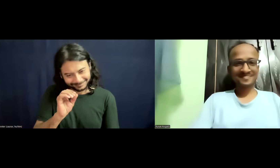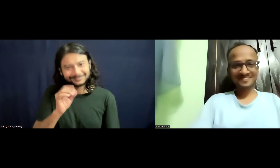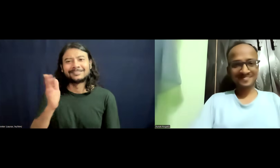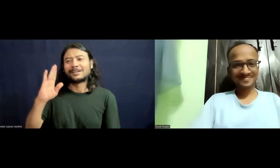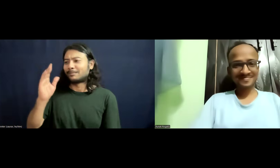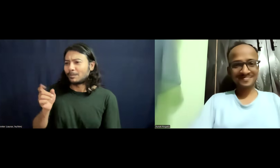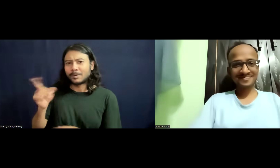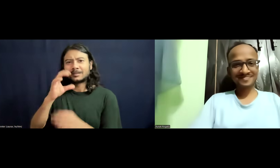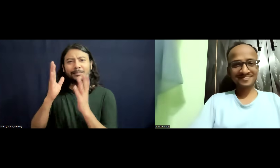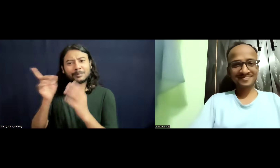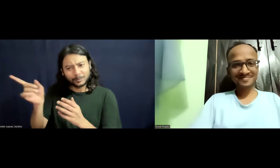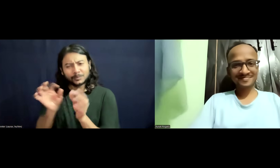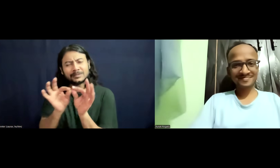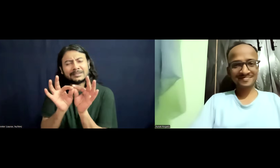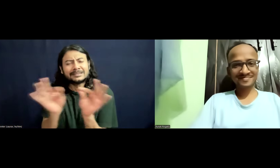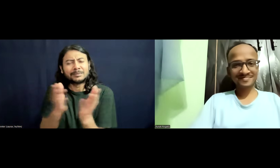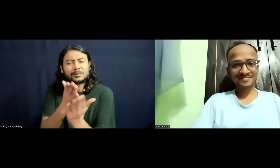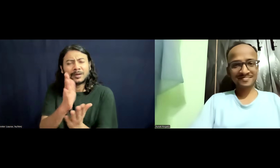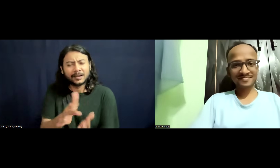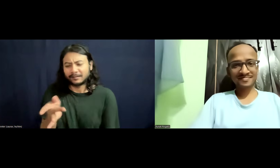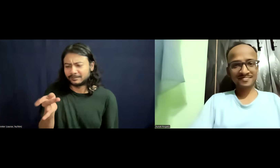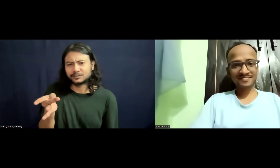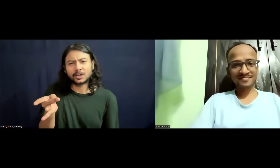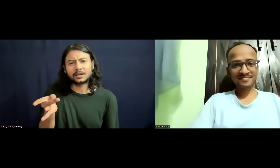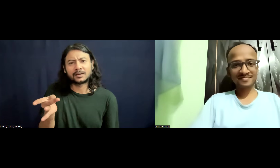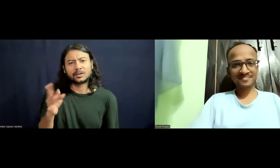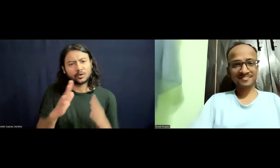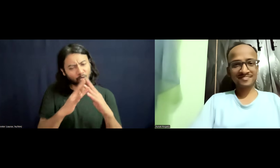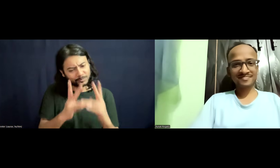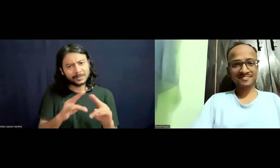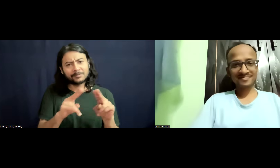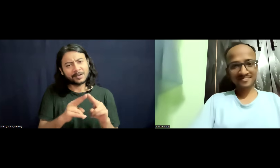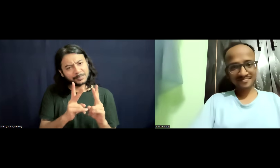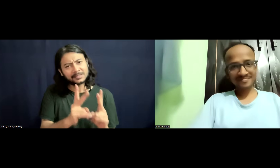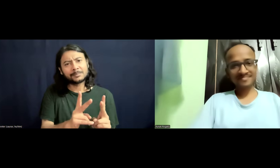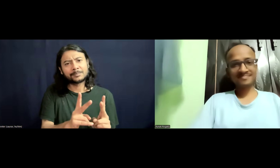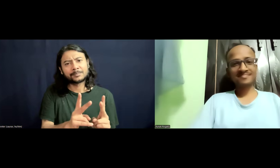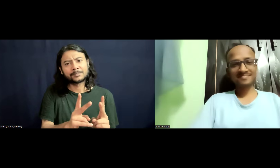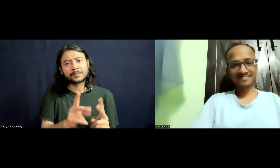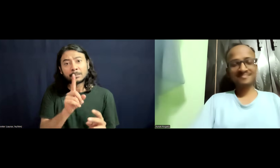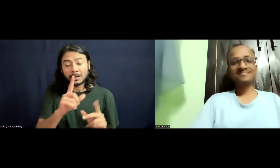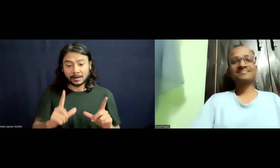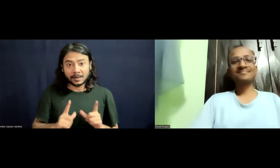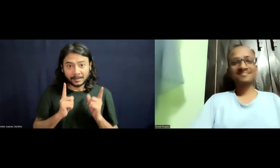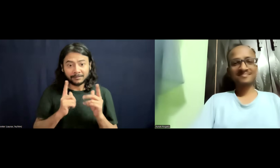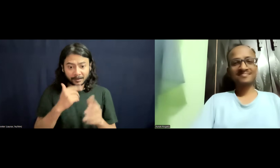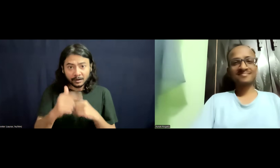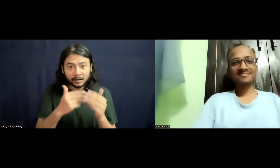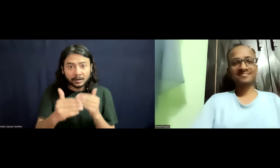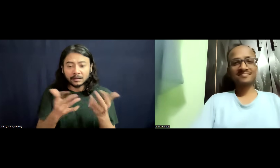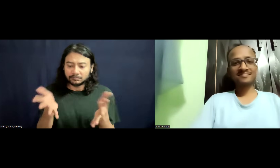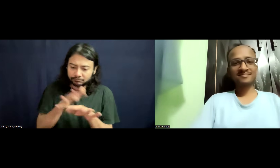be at home, and you offer everything to Krishna. You offer bhog to Krishna. You eat prasad,